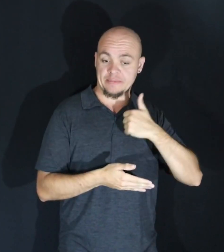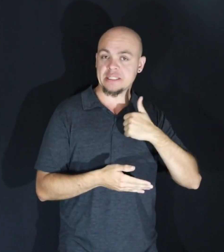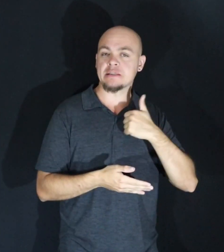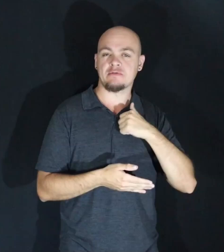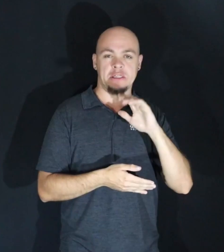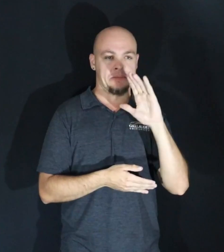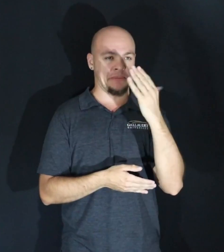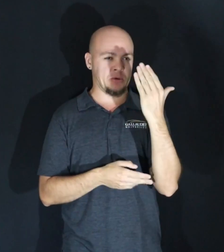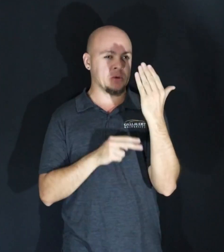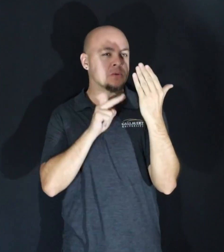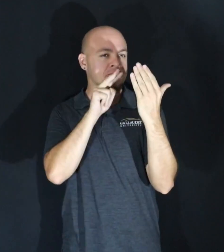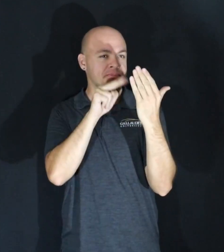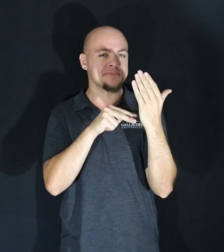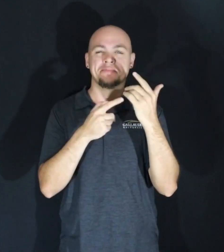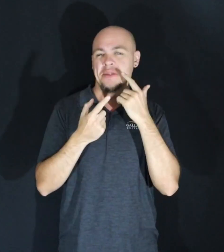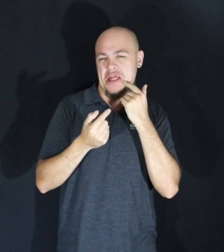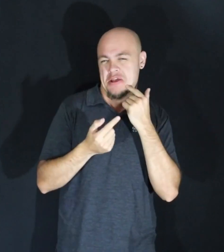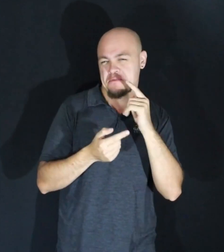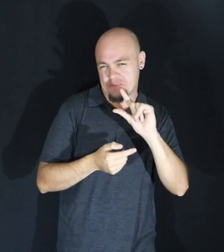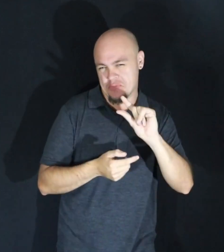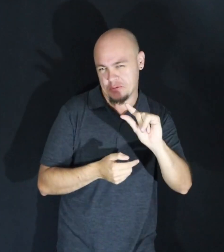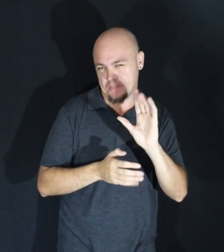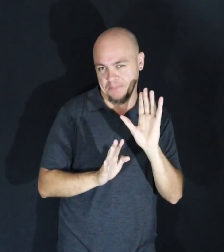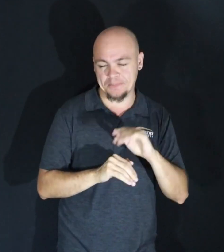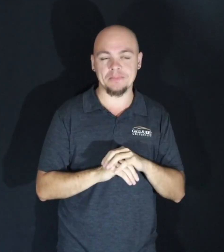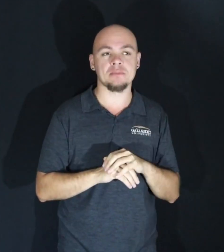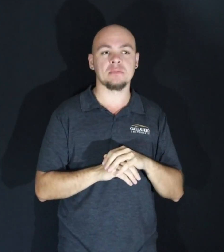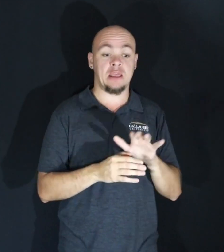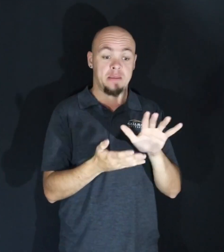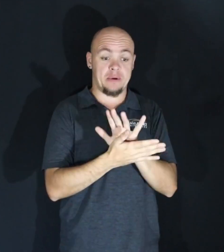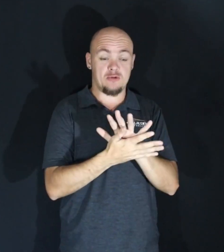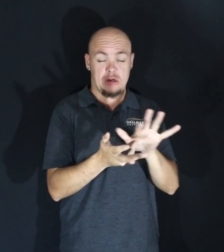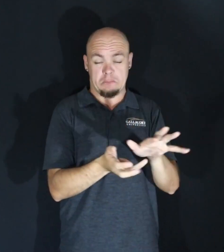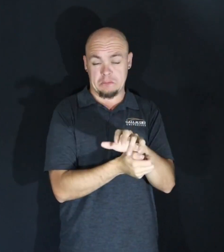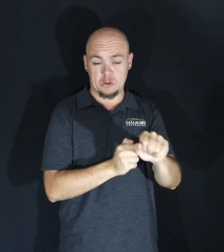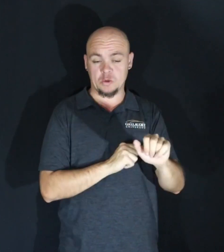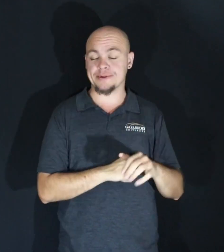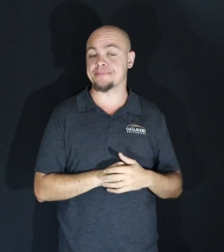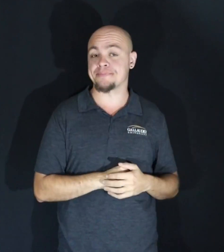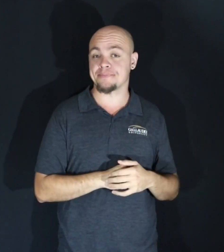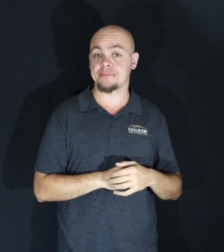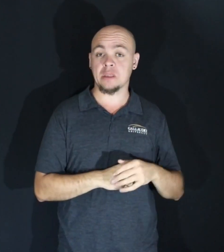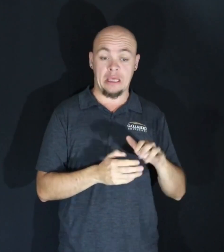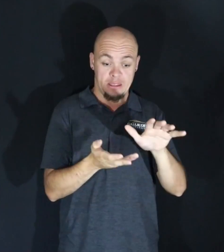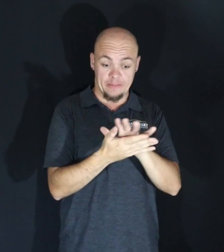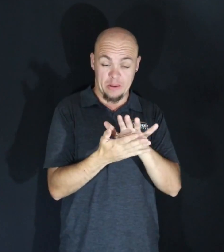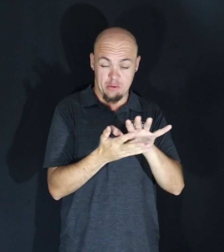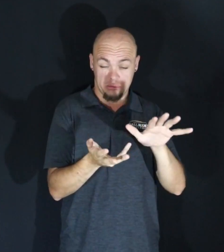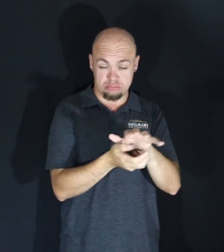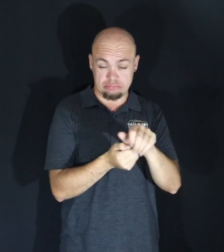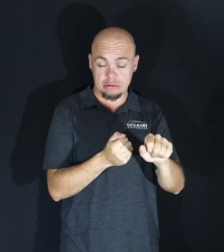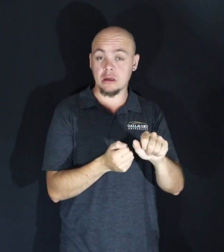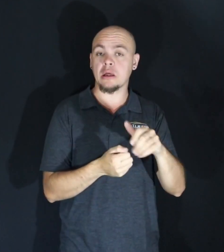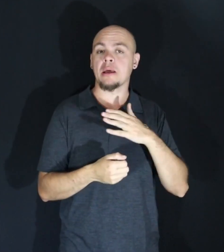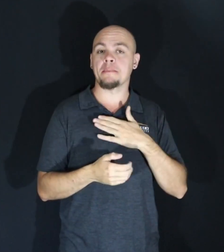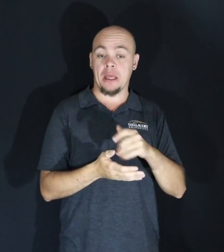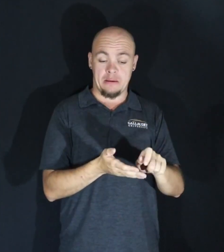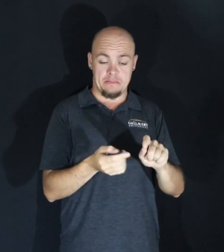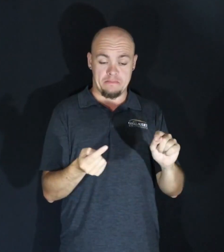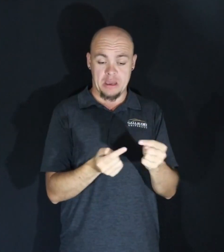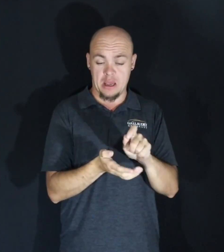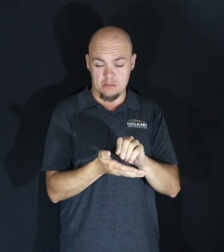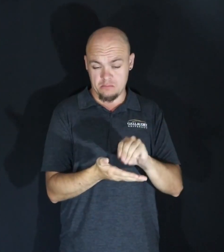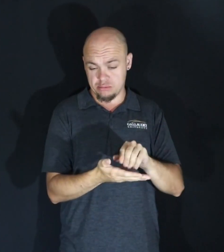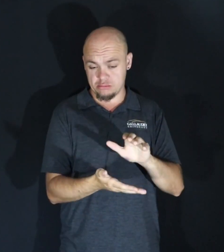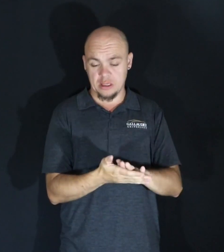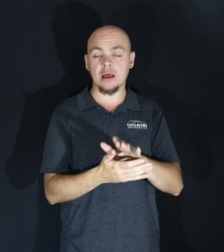mirror. I laughed a little bit. And then I destroyed the paper. Now, by destroying the paper that my pain was written on, that was